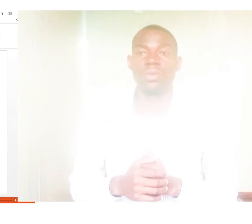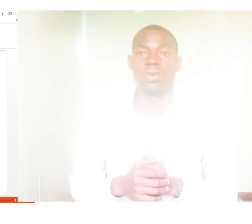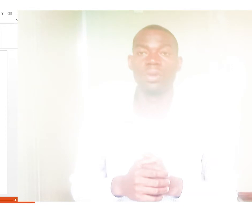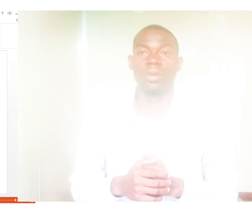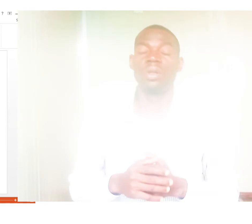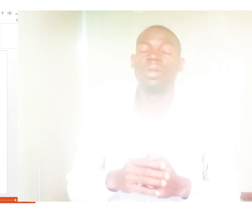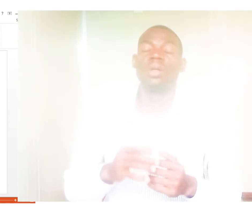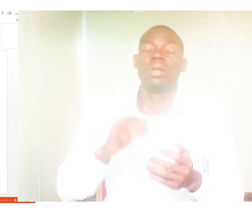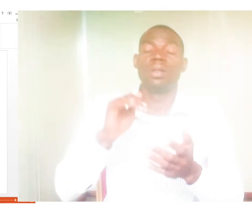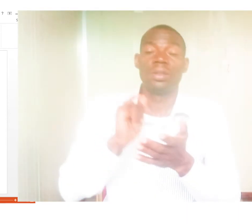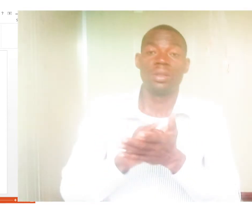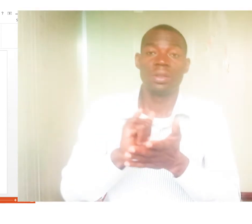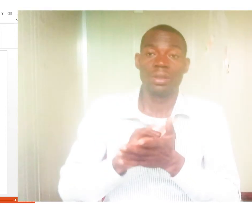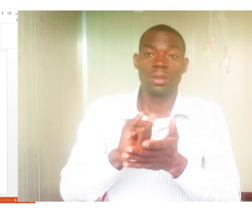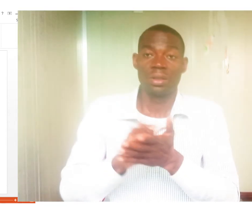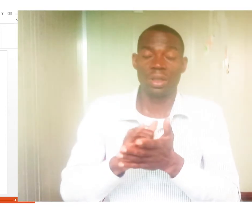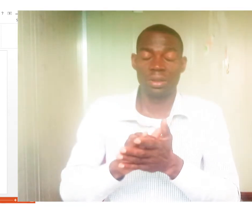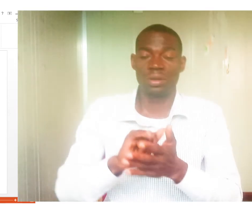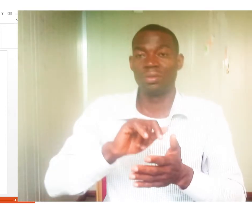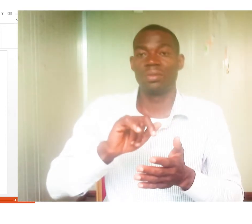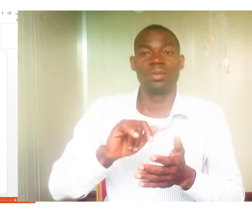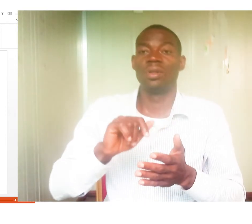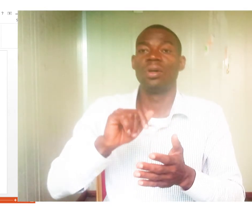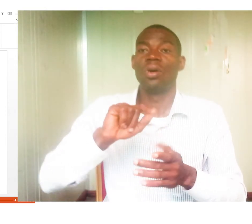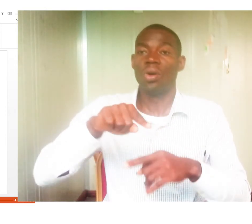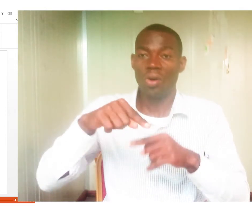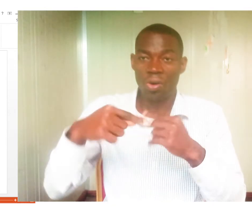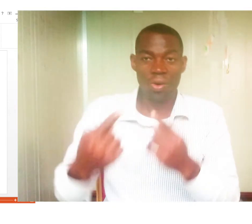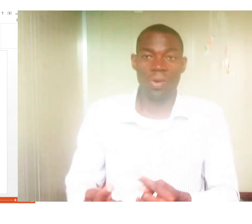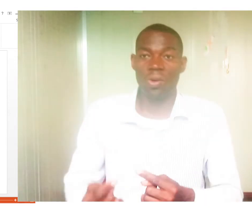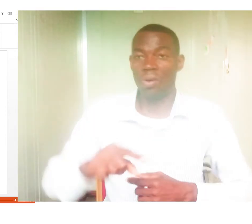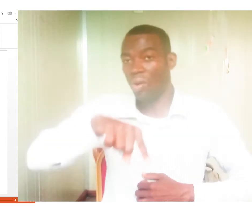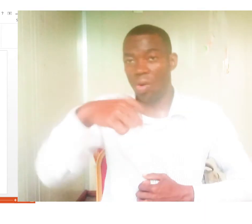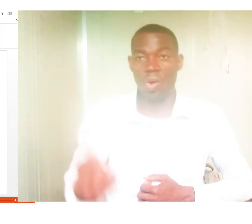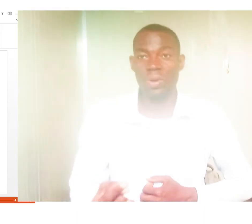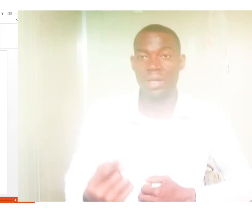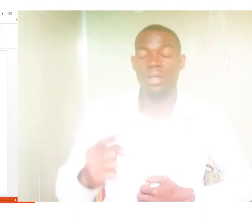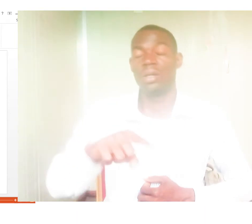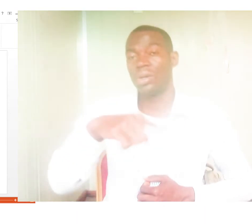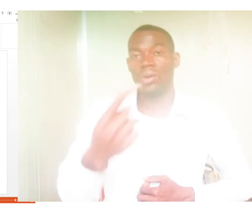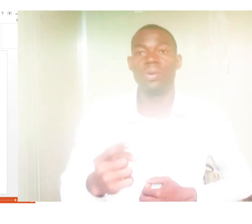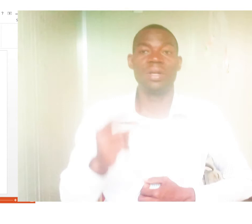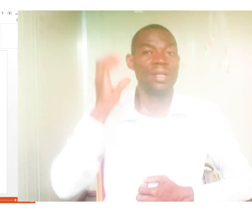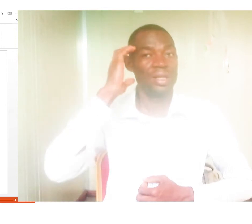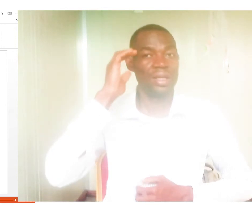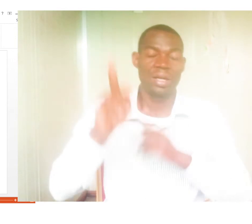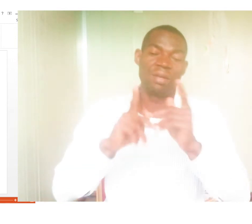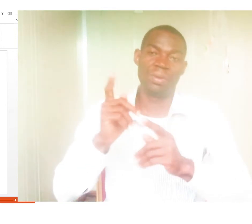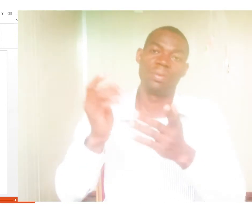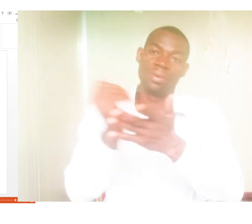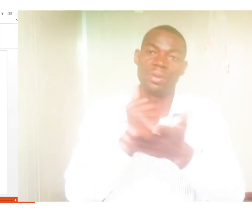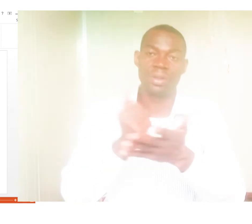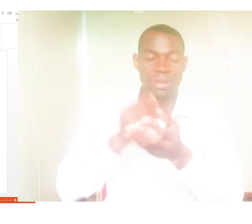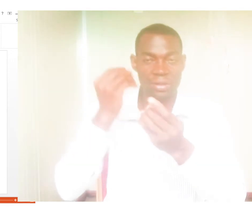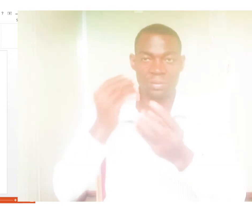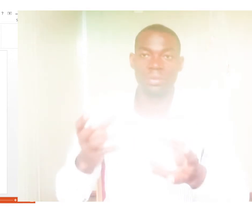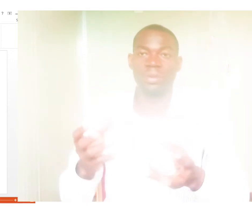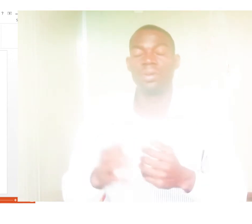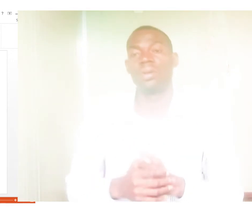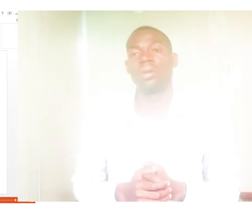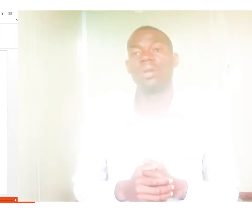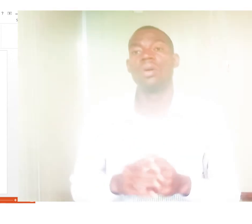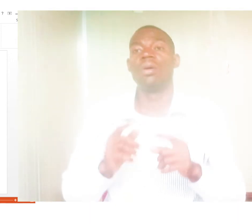For example, we have over 10 television broadcasting stations, but